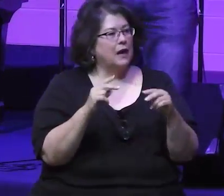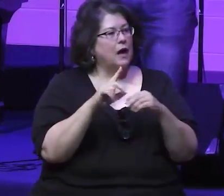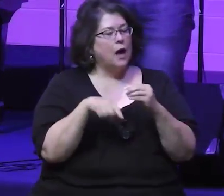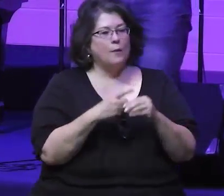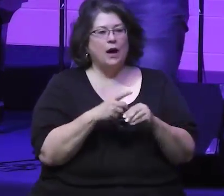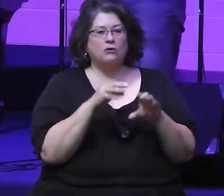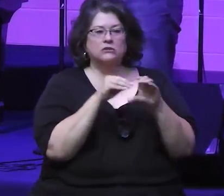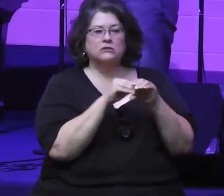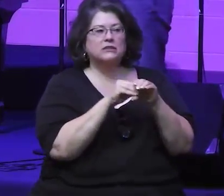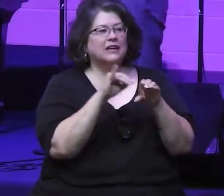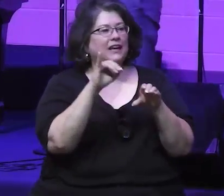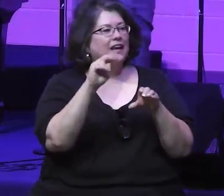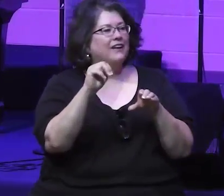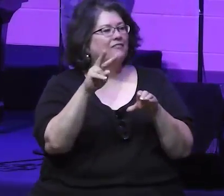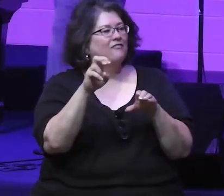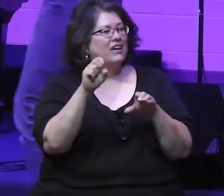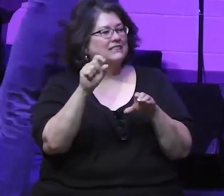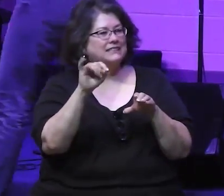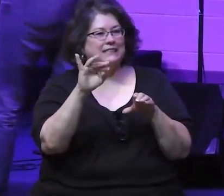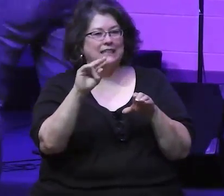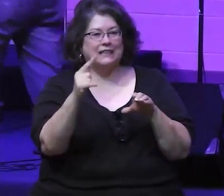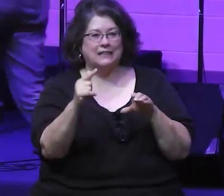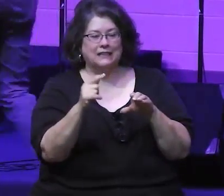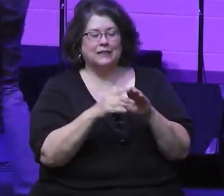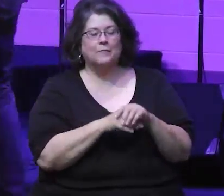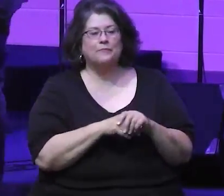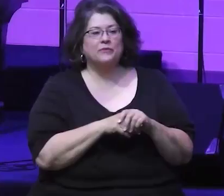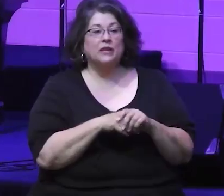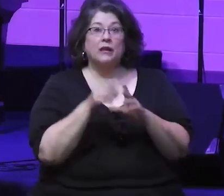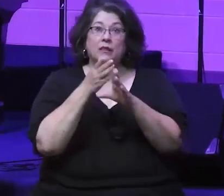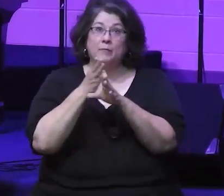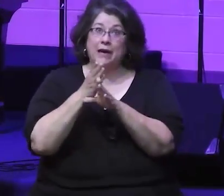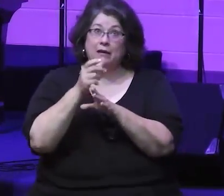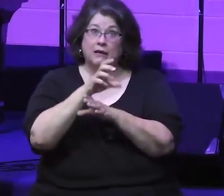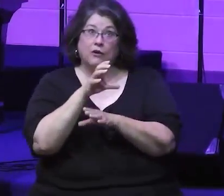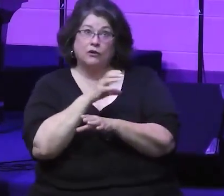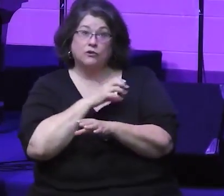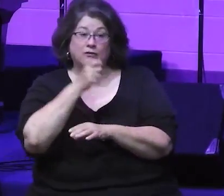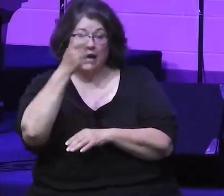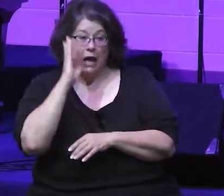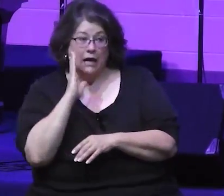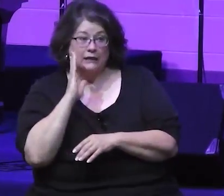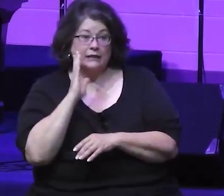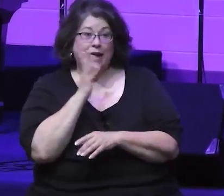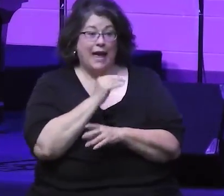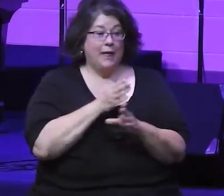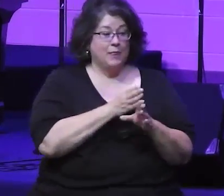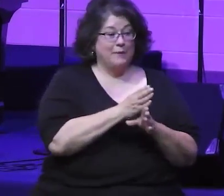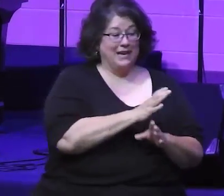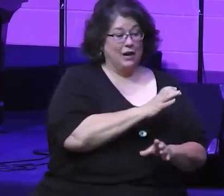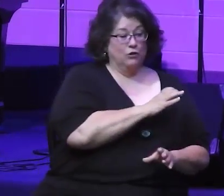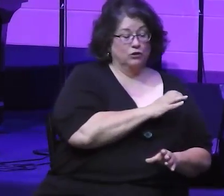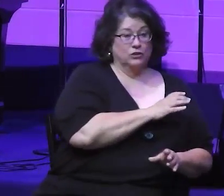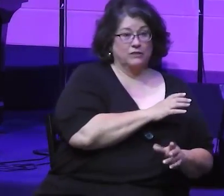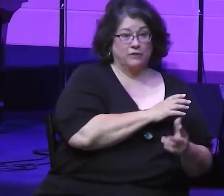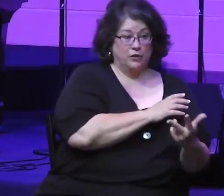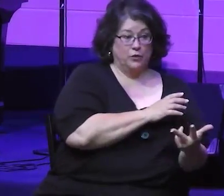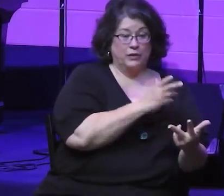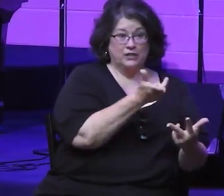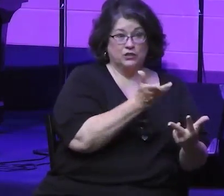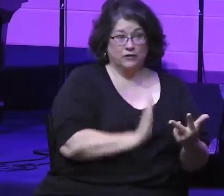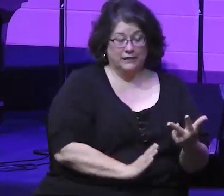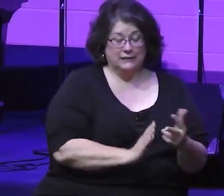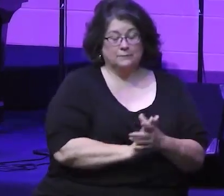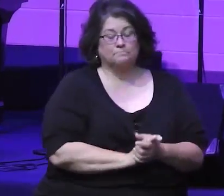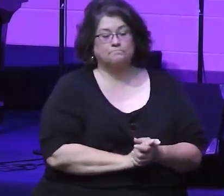two concepts, the main character of God and then the main character of the three servants. So two concepts, two